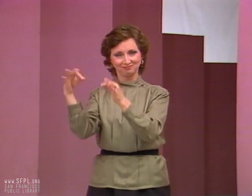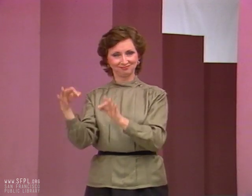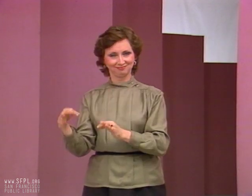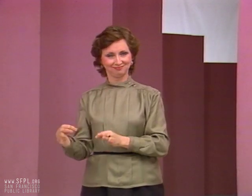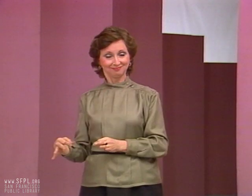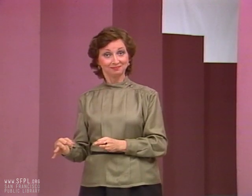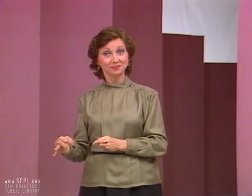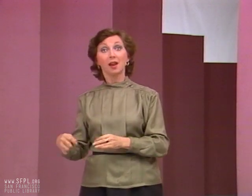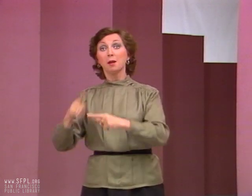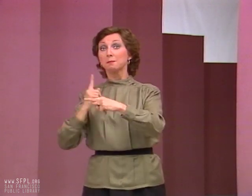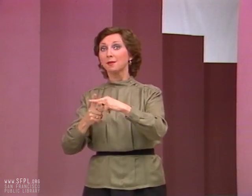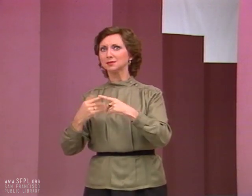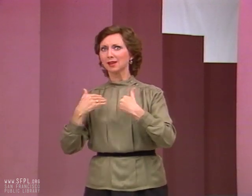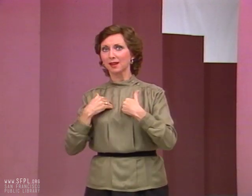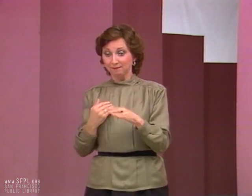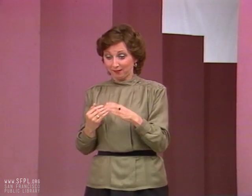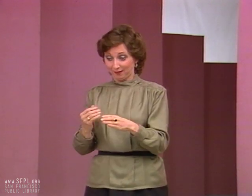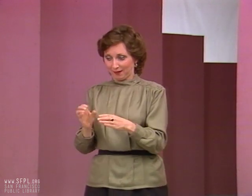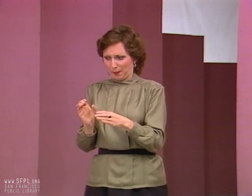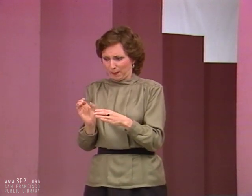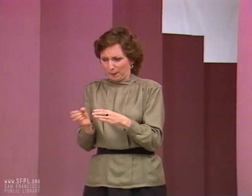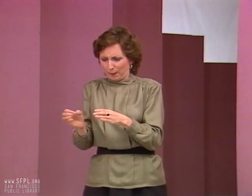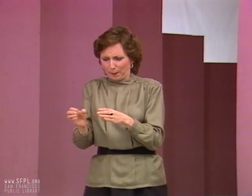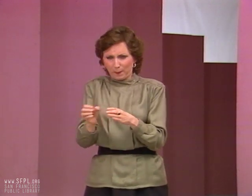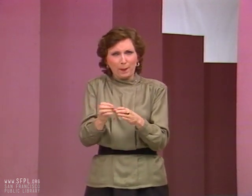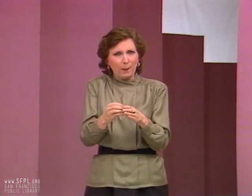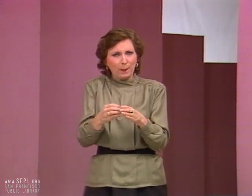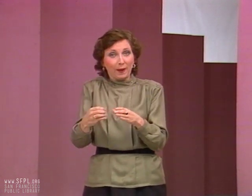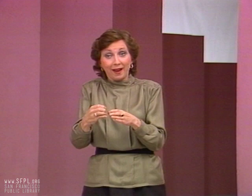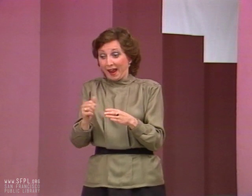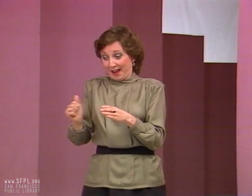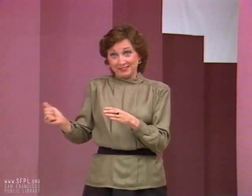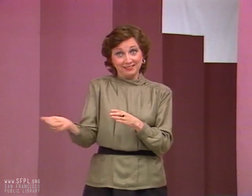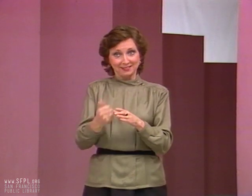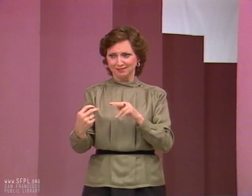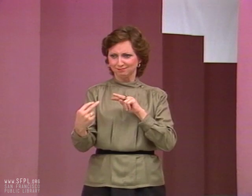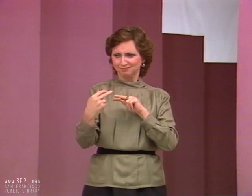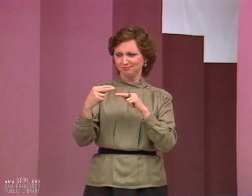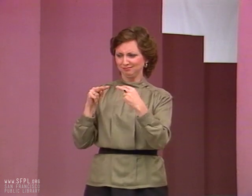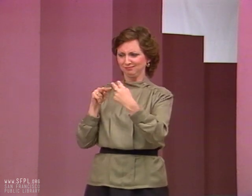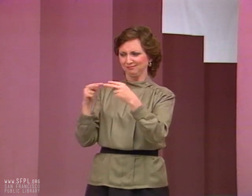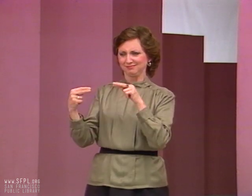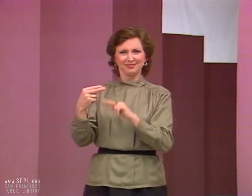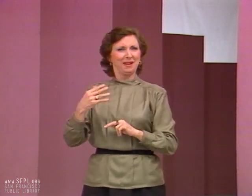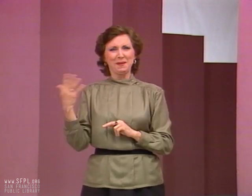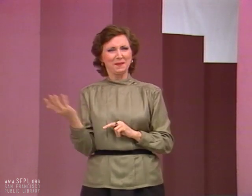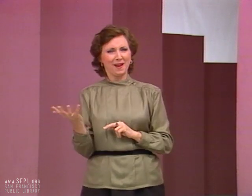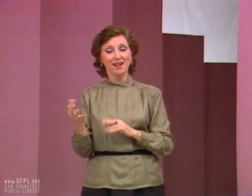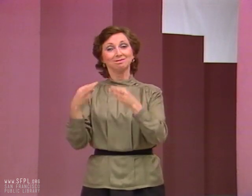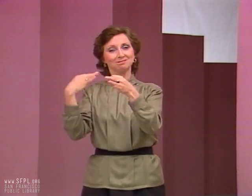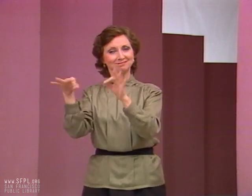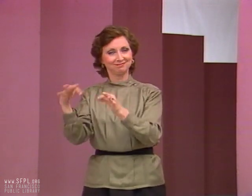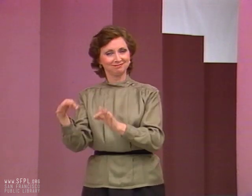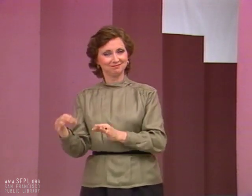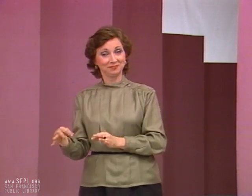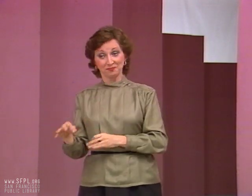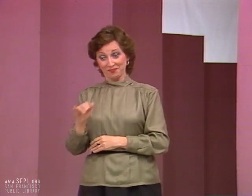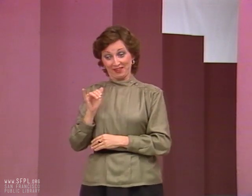culture. They will be talking to us about what it's like to be a minority within the deaf community. Their